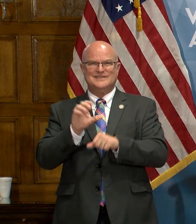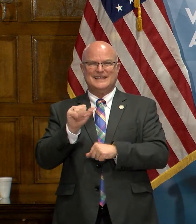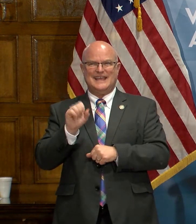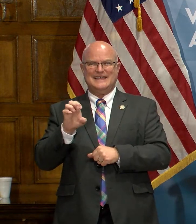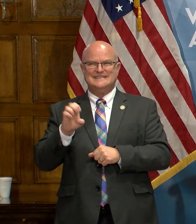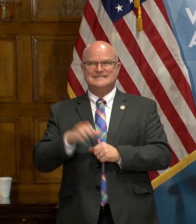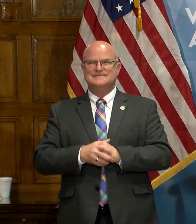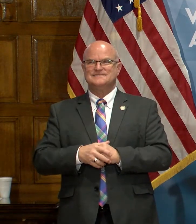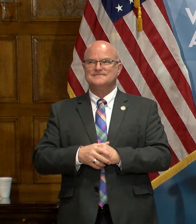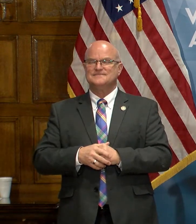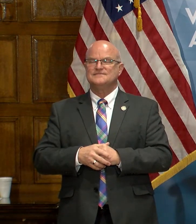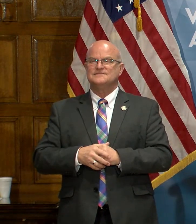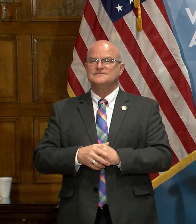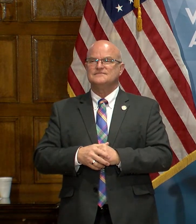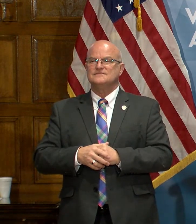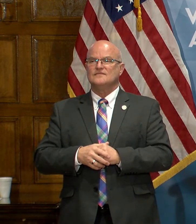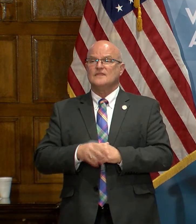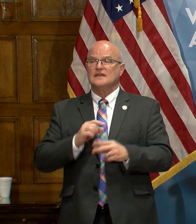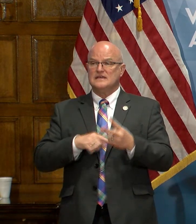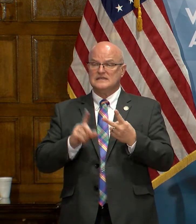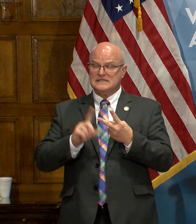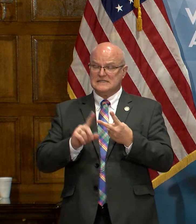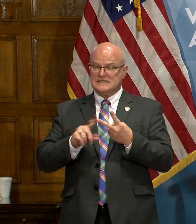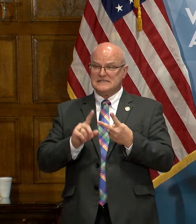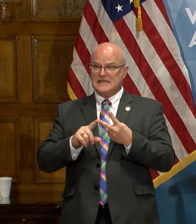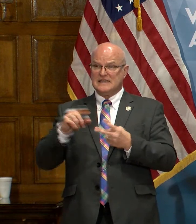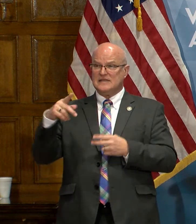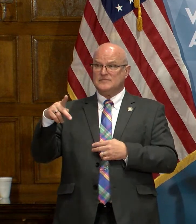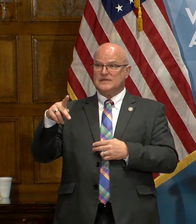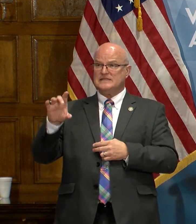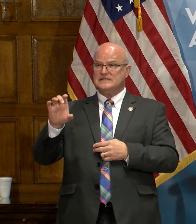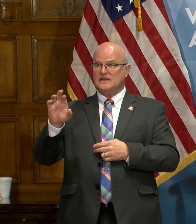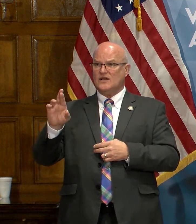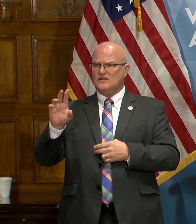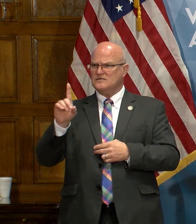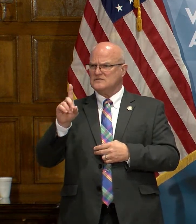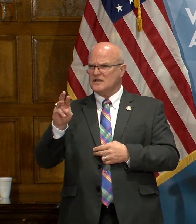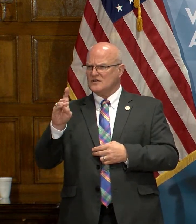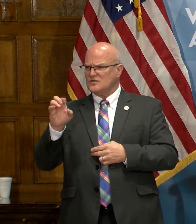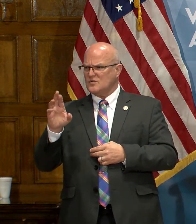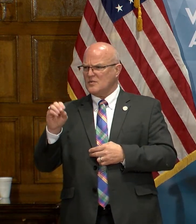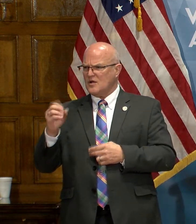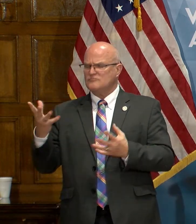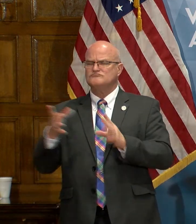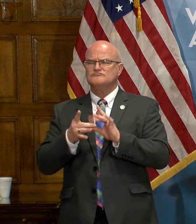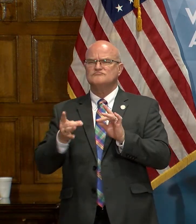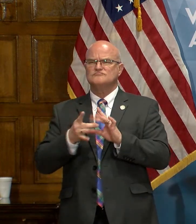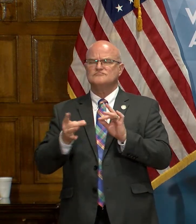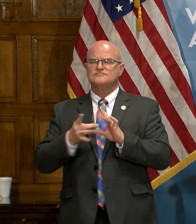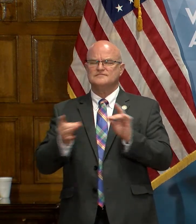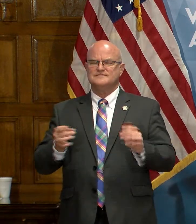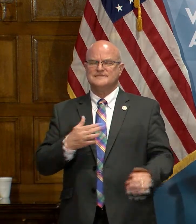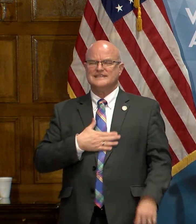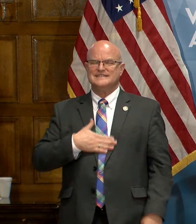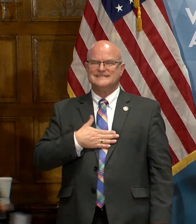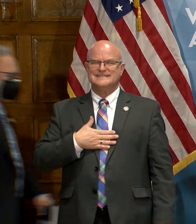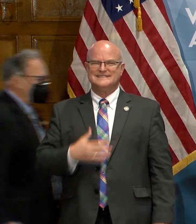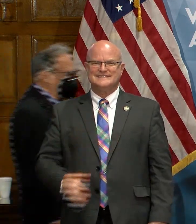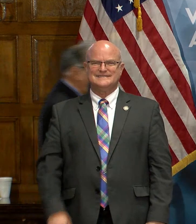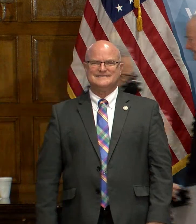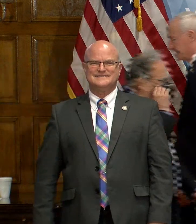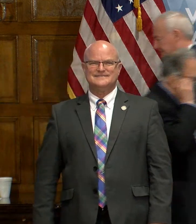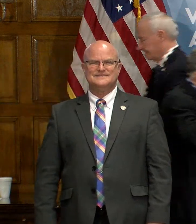case. On the second, on the PCR, Dr. Romero, why don't you take that one on?